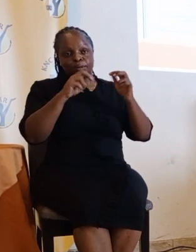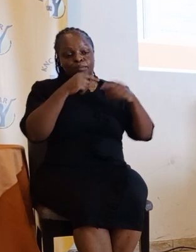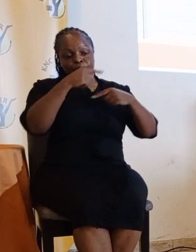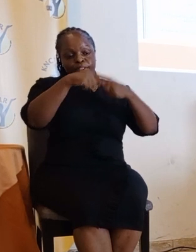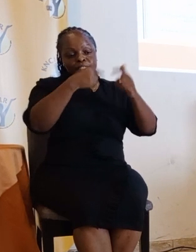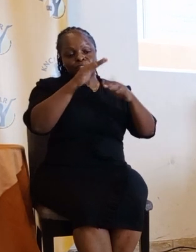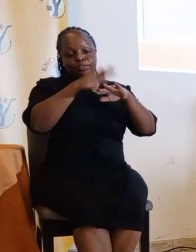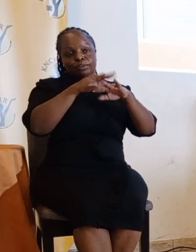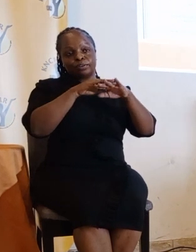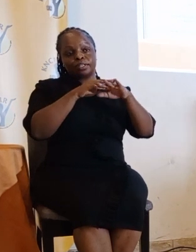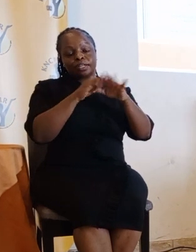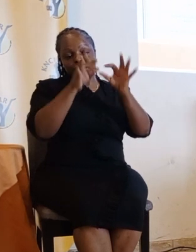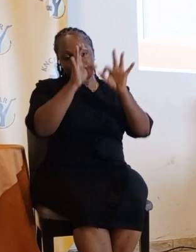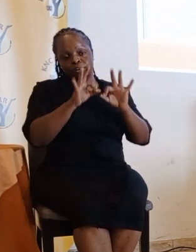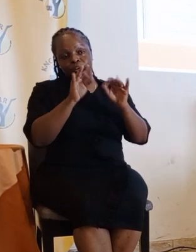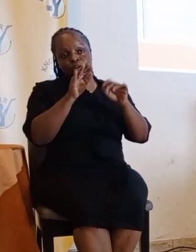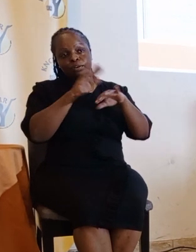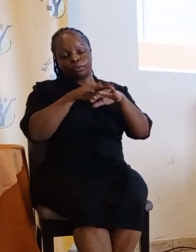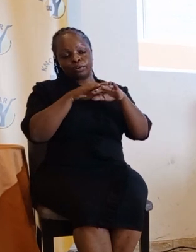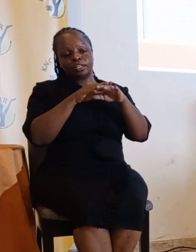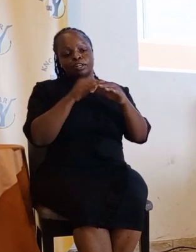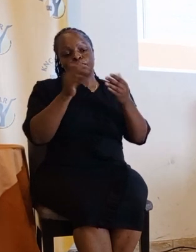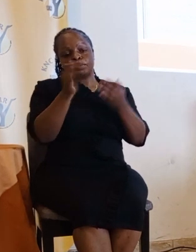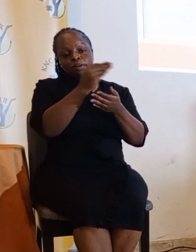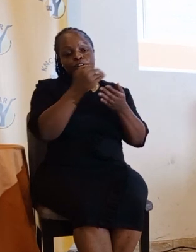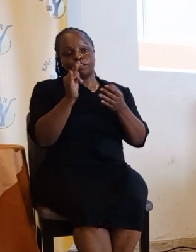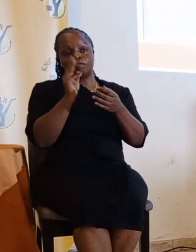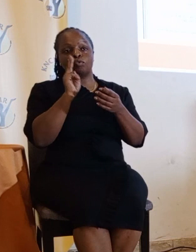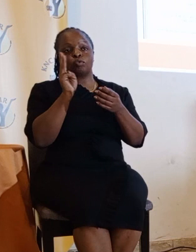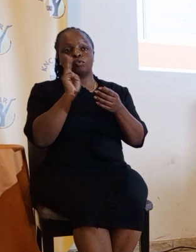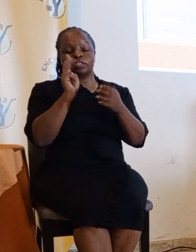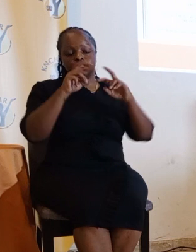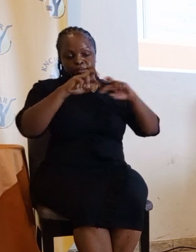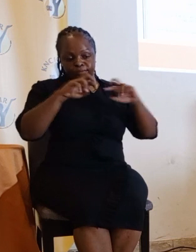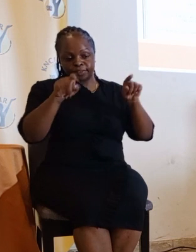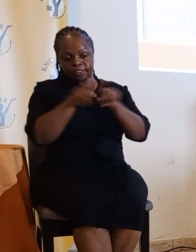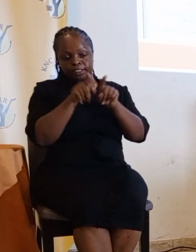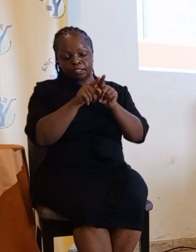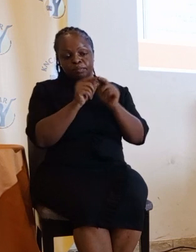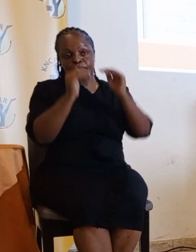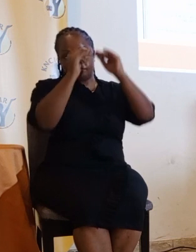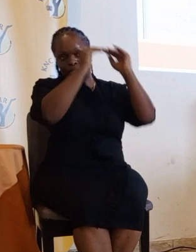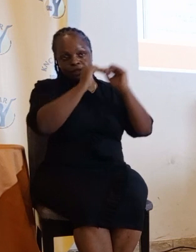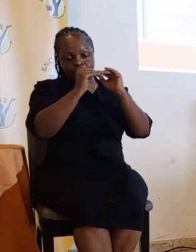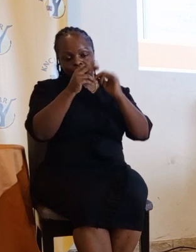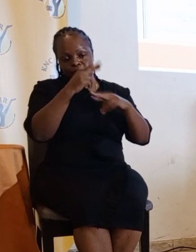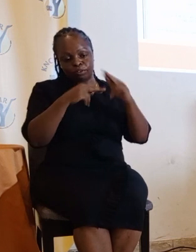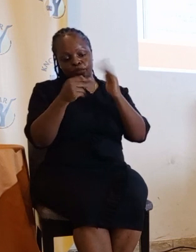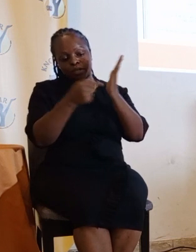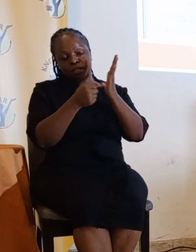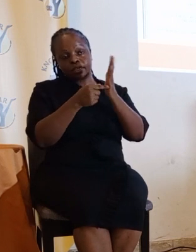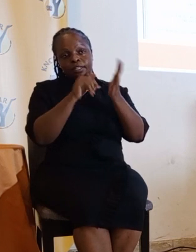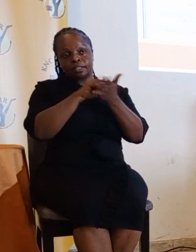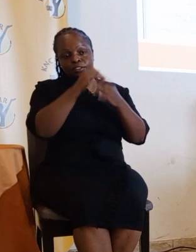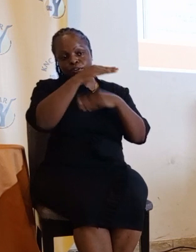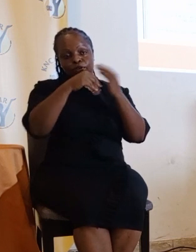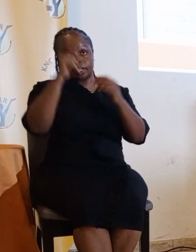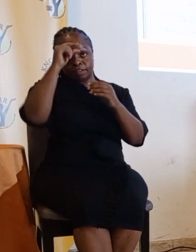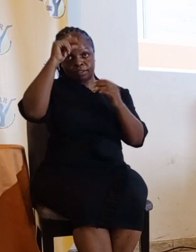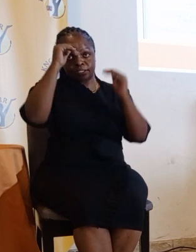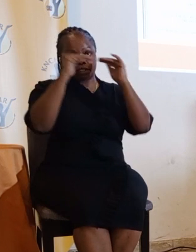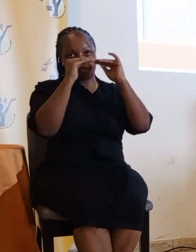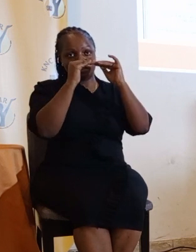accountability for results in the mobilization of water investments and in peer review mechanisms at all governance